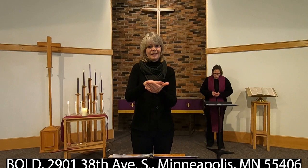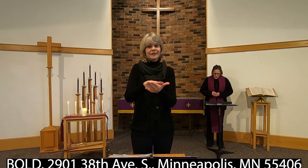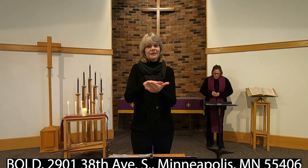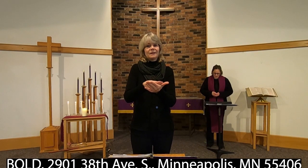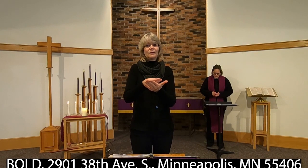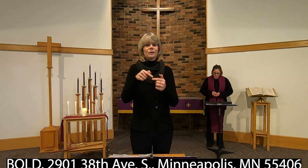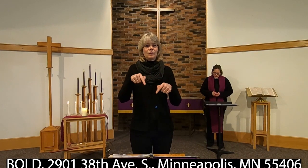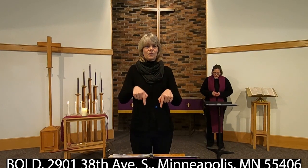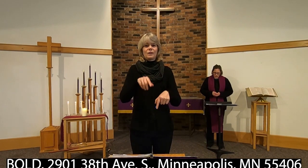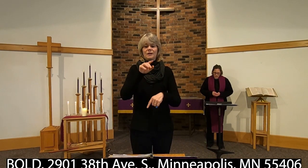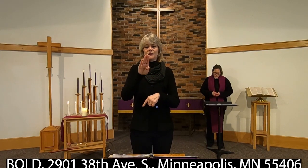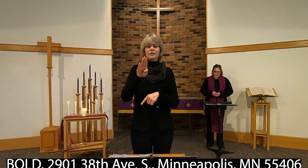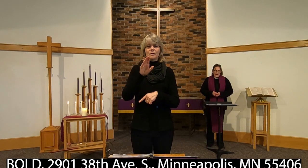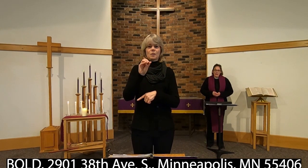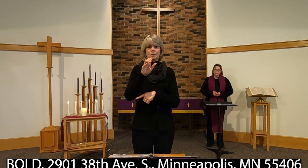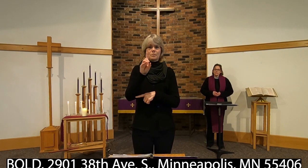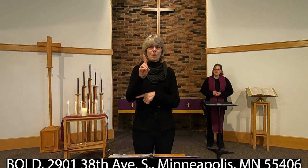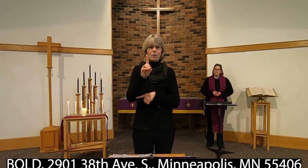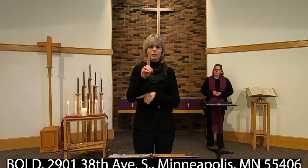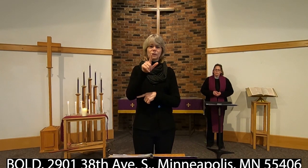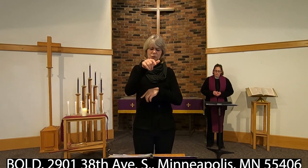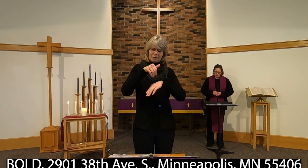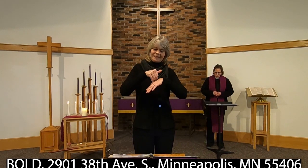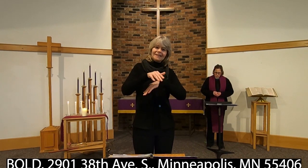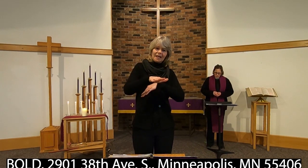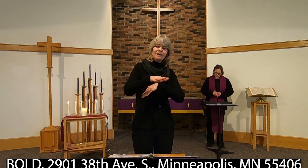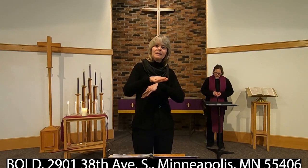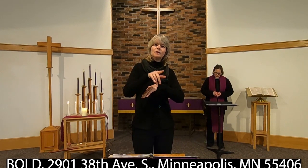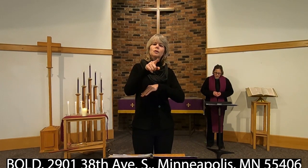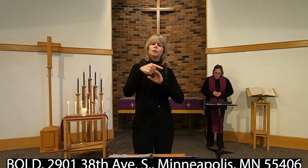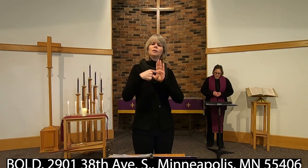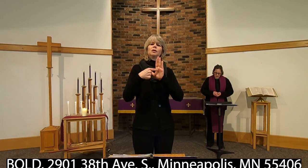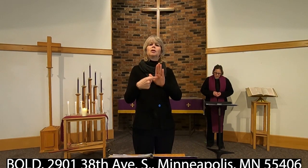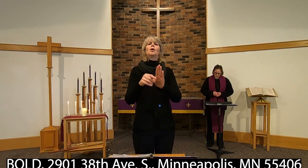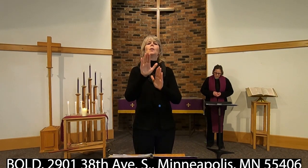the church as an act of your worship,